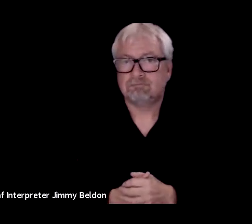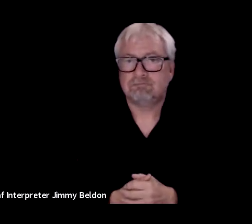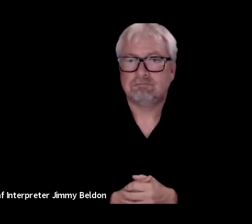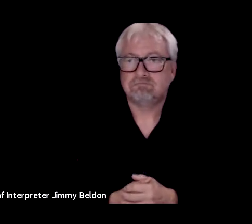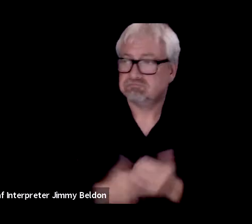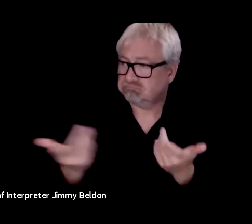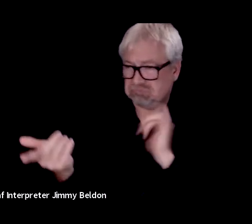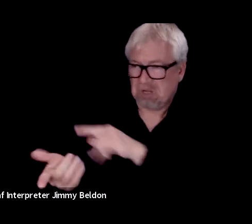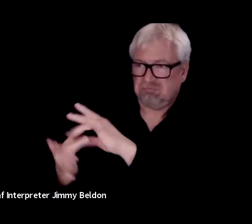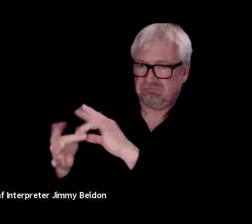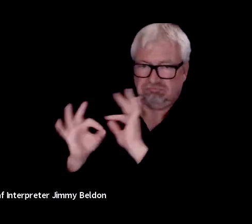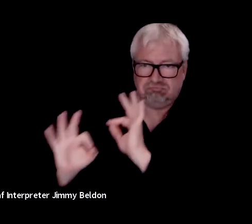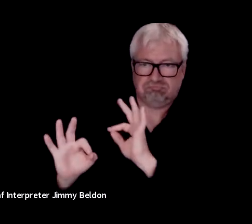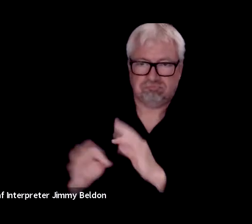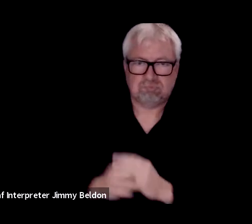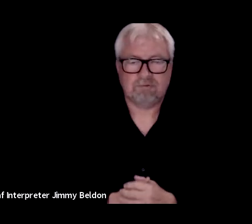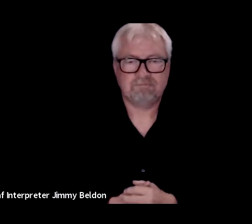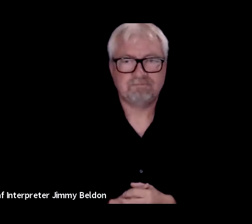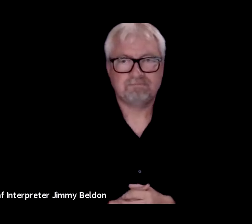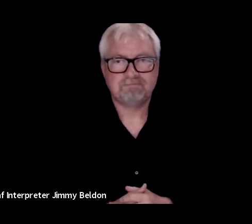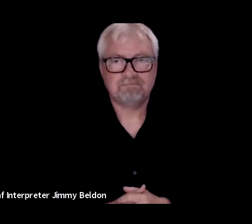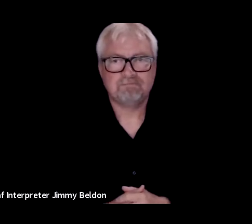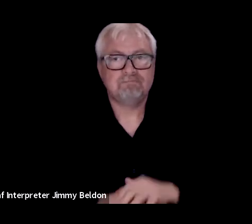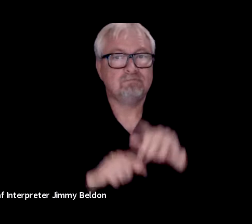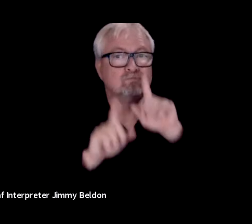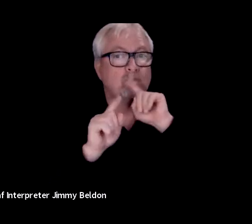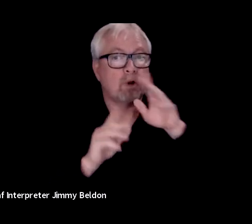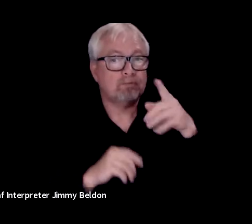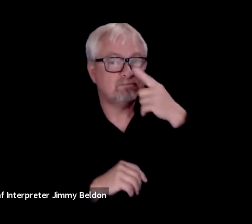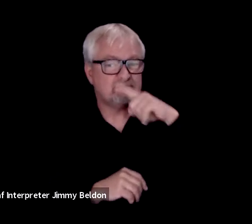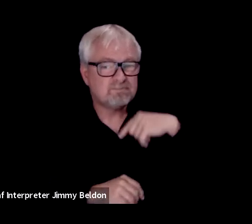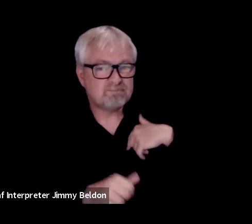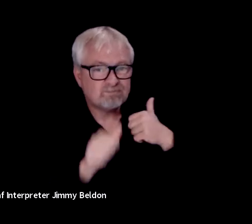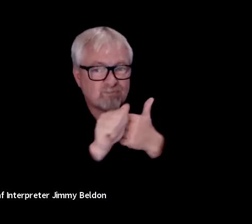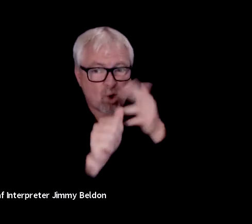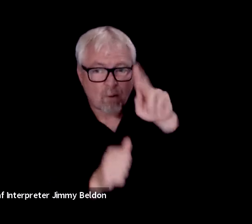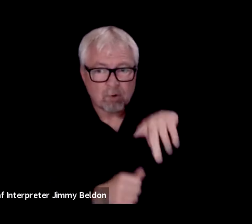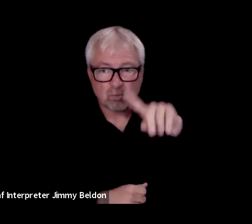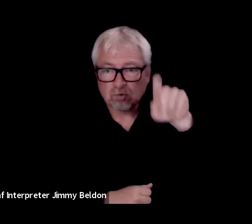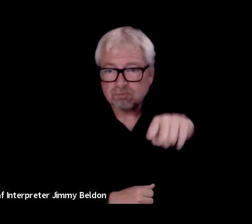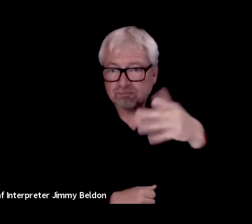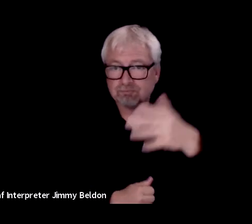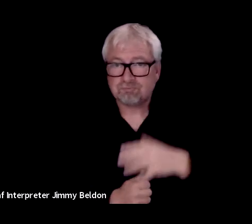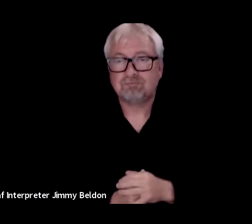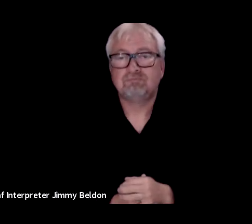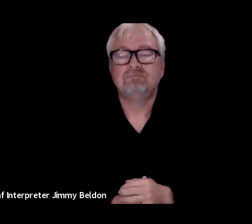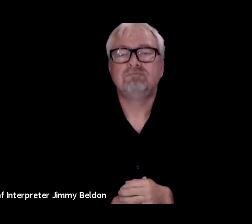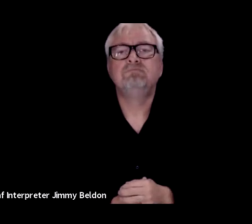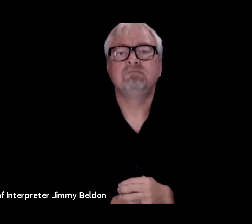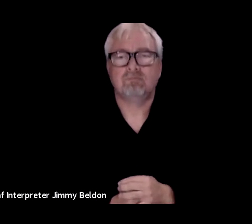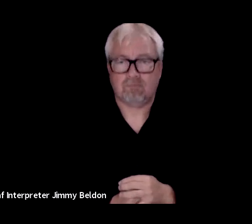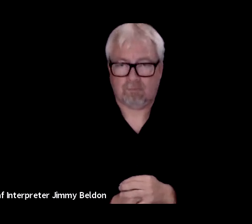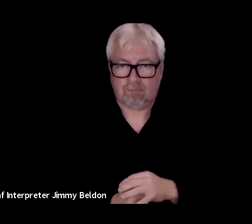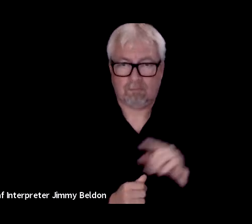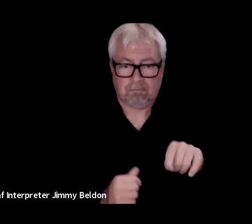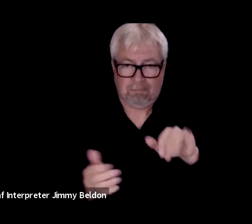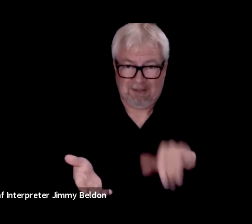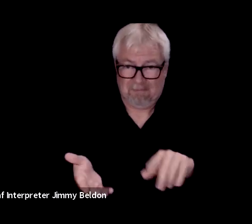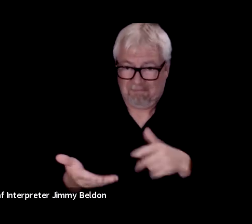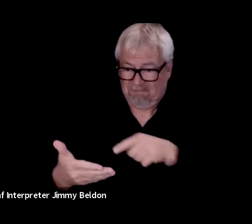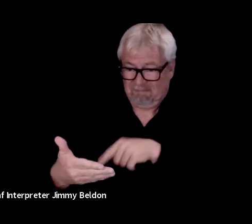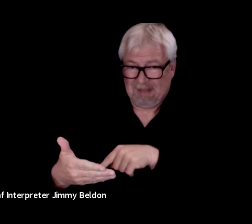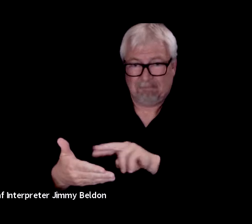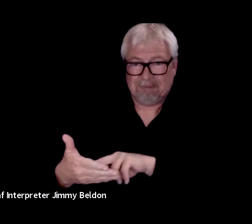a follow-up, what are the implications of that? Does it matter anymore that we can't kind of trace the sources in this era where vaccine